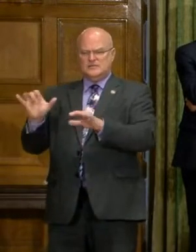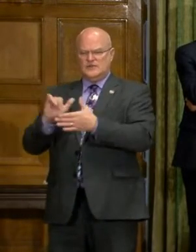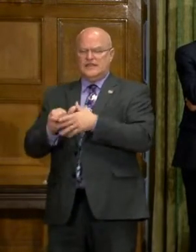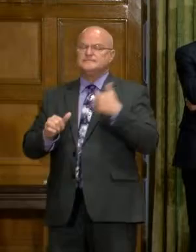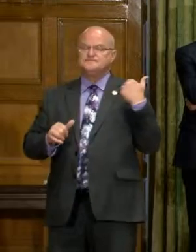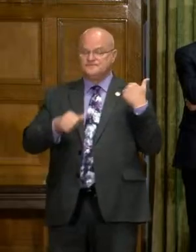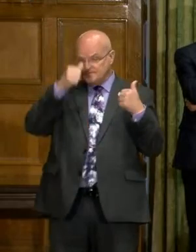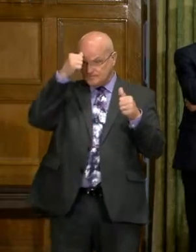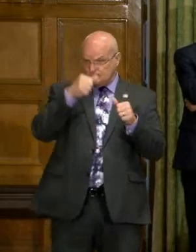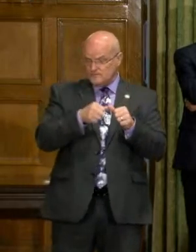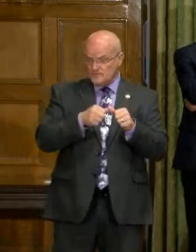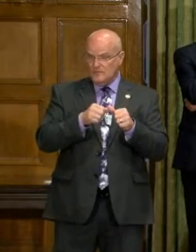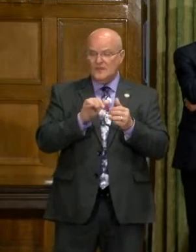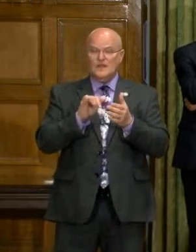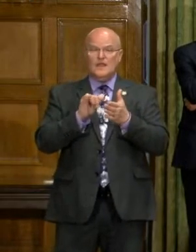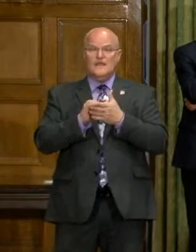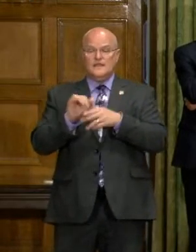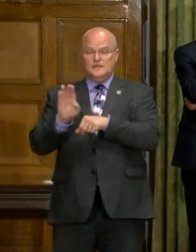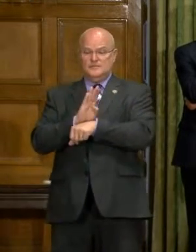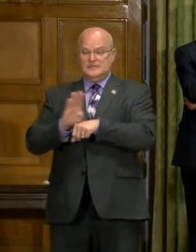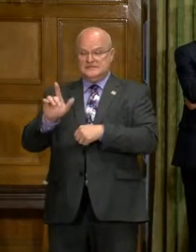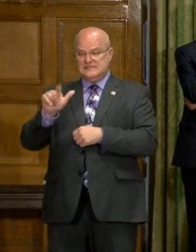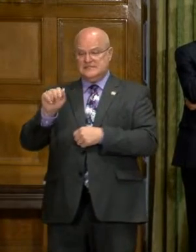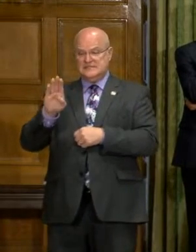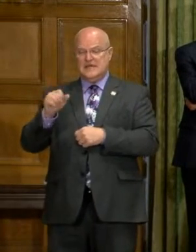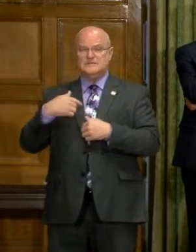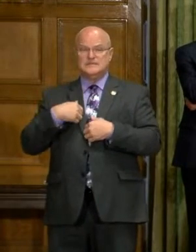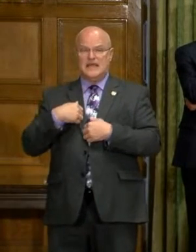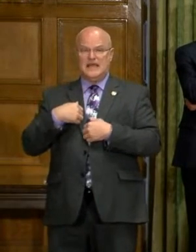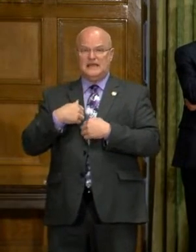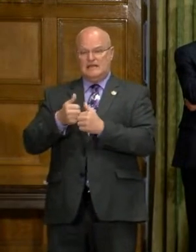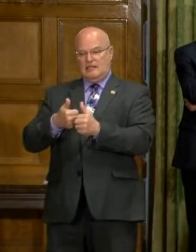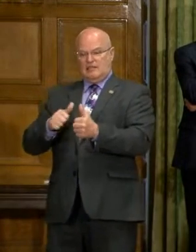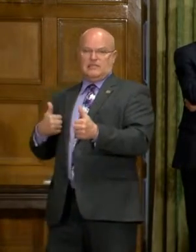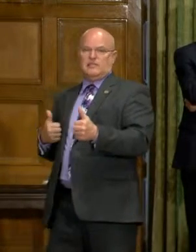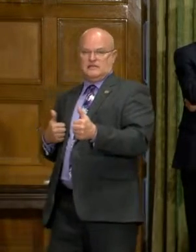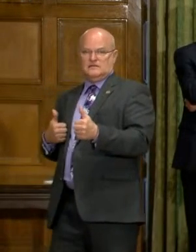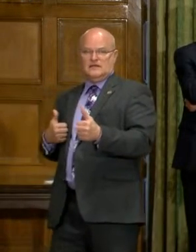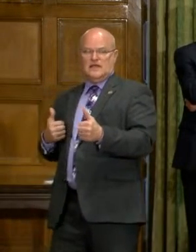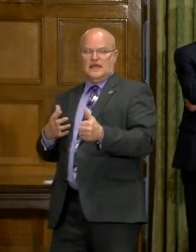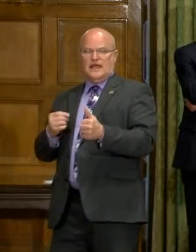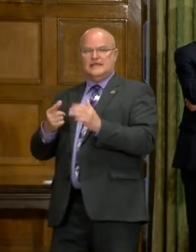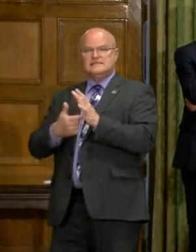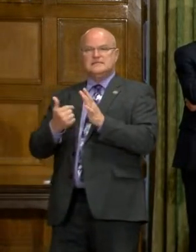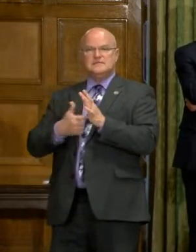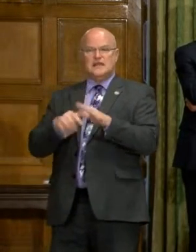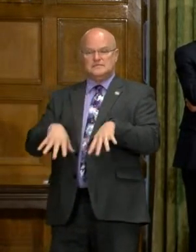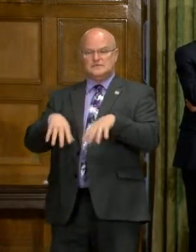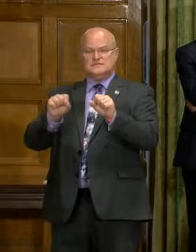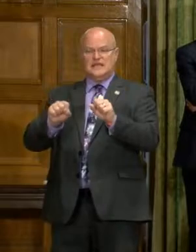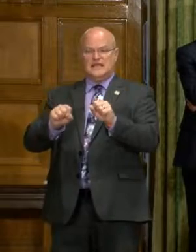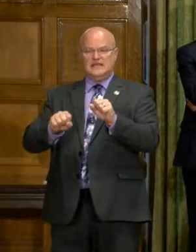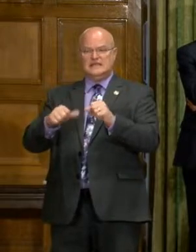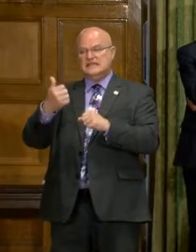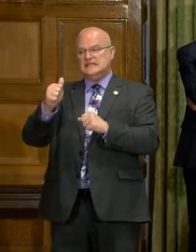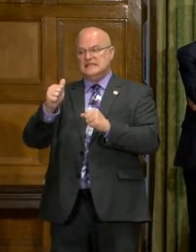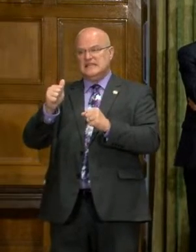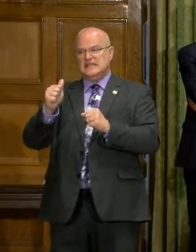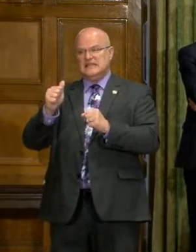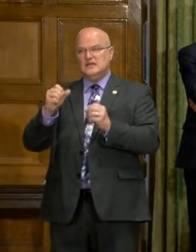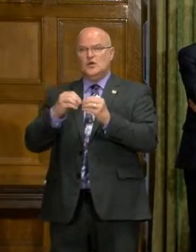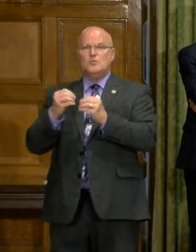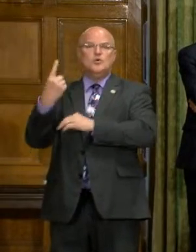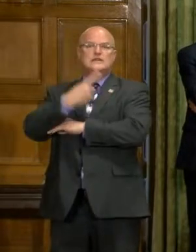as you'll remember, the commercial labs had a big backlog before, and sometimes it was taking 10 or more days